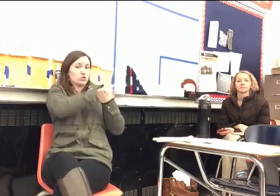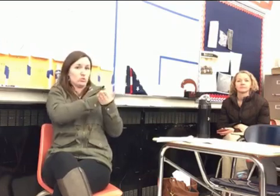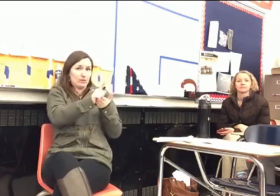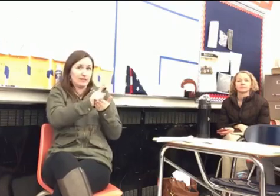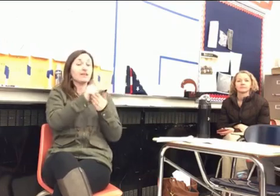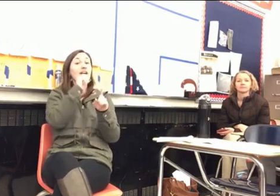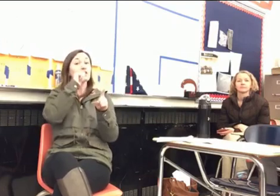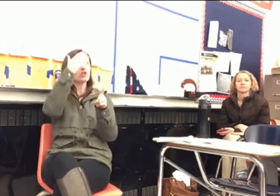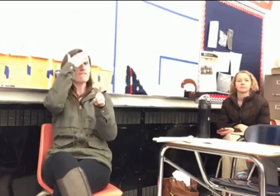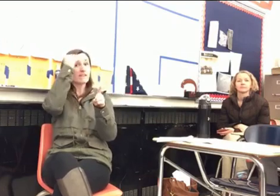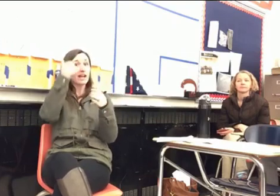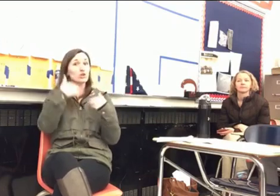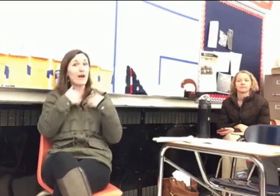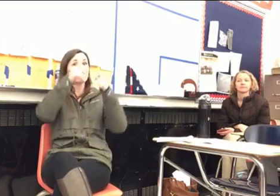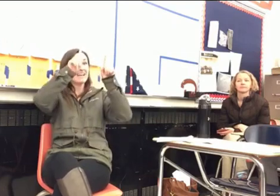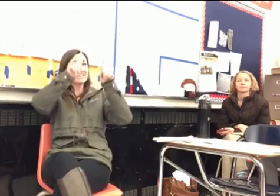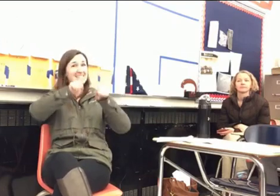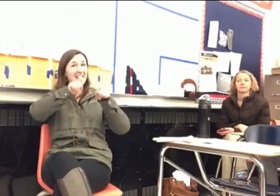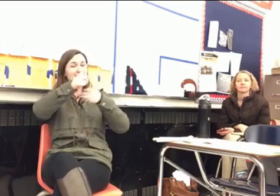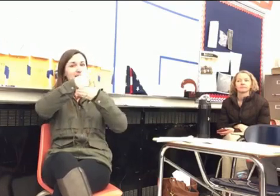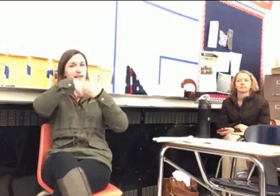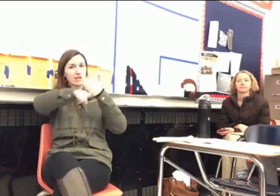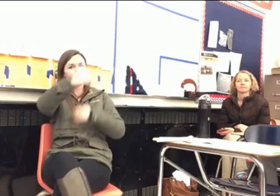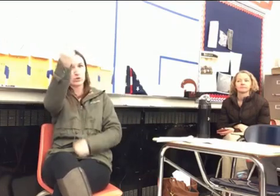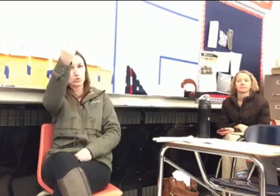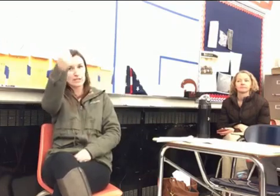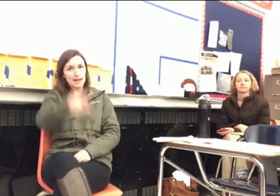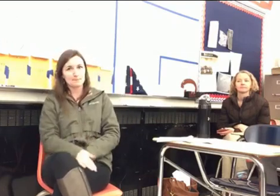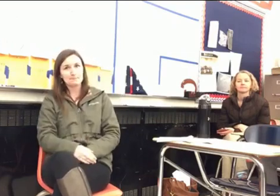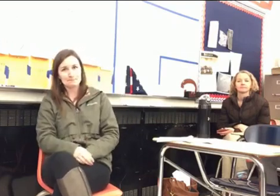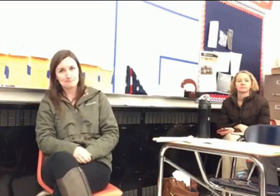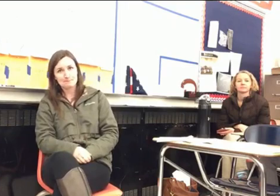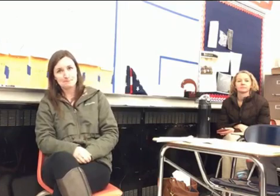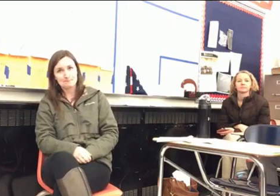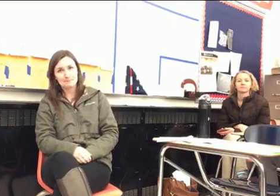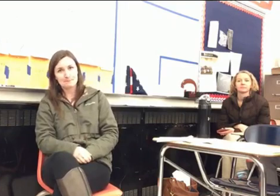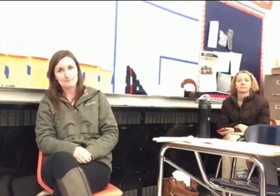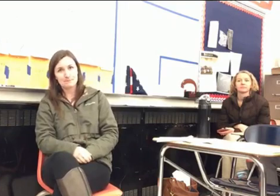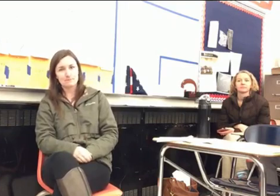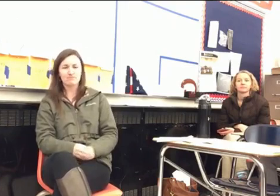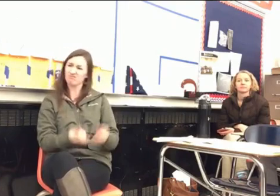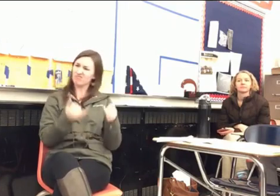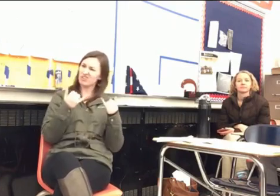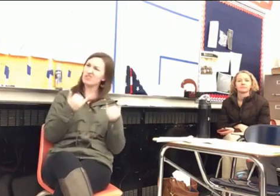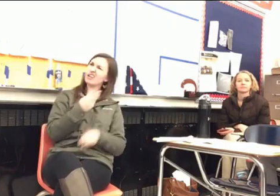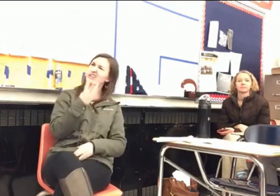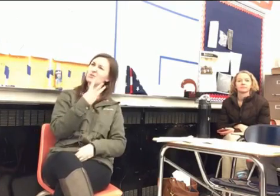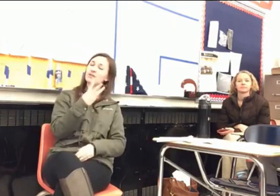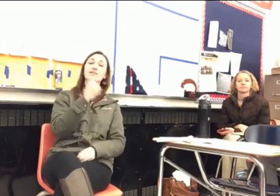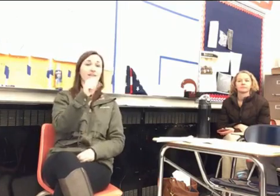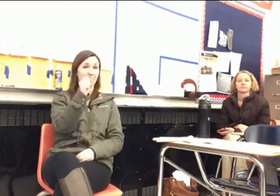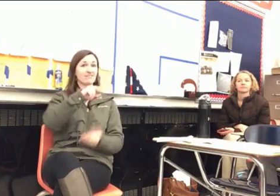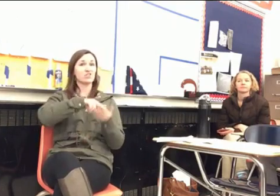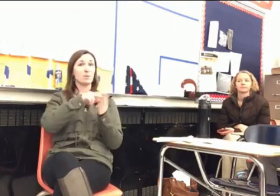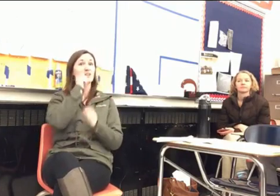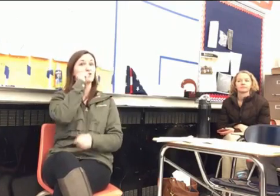have a test on Tuesday. Today's Wednesday. Okay.